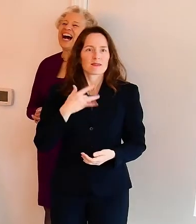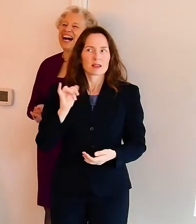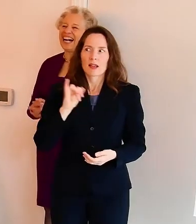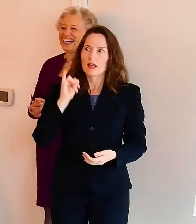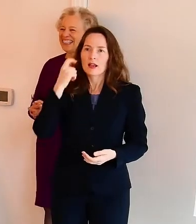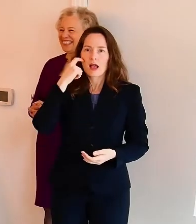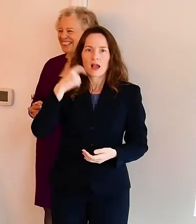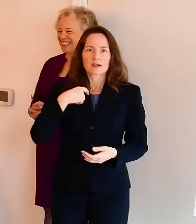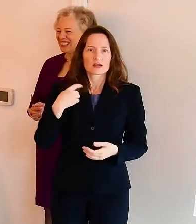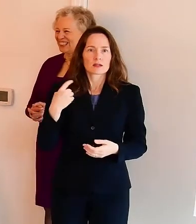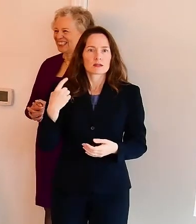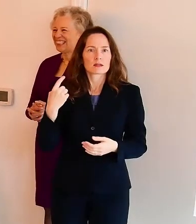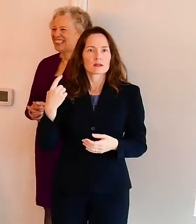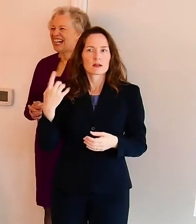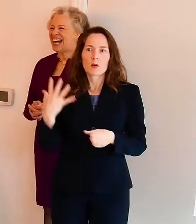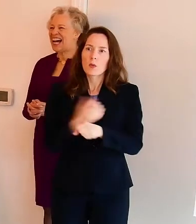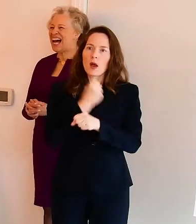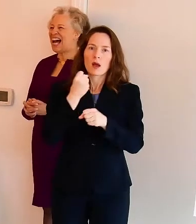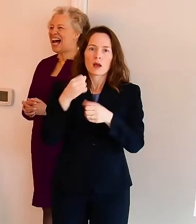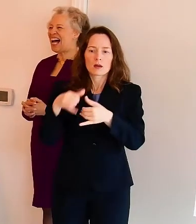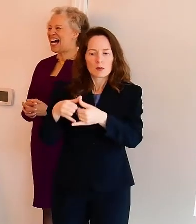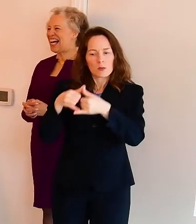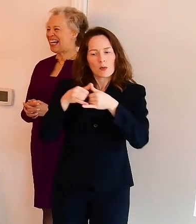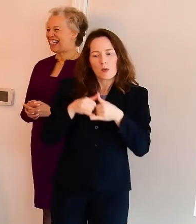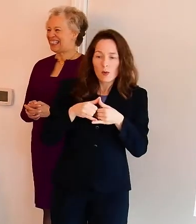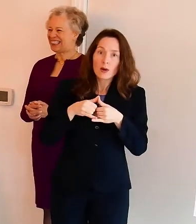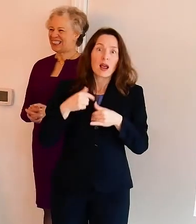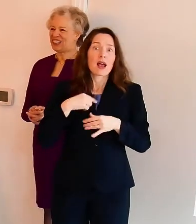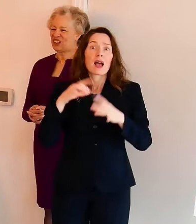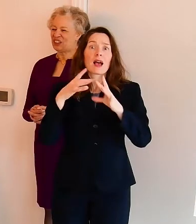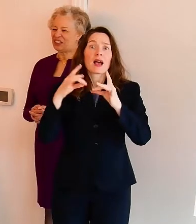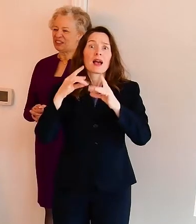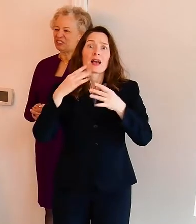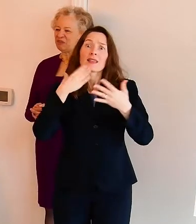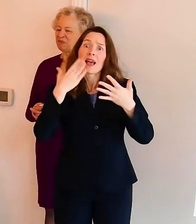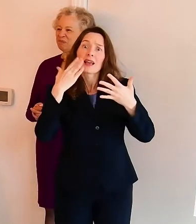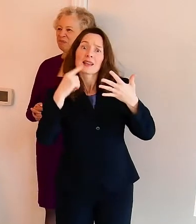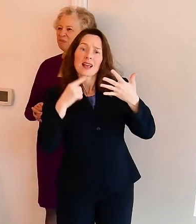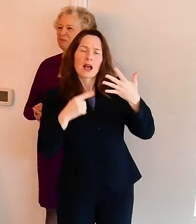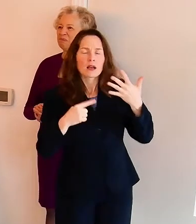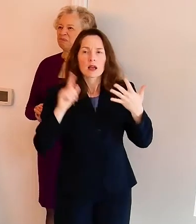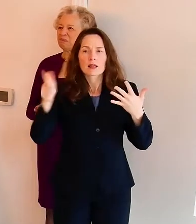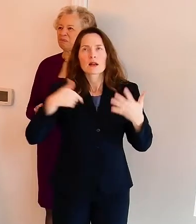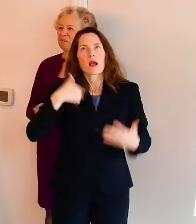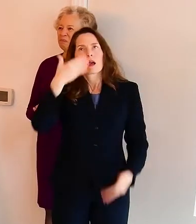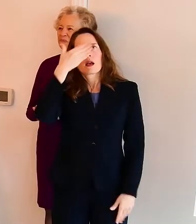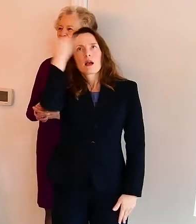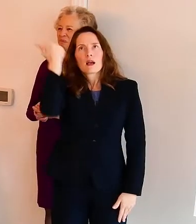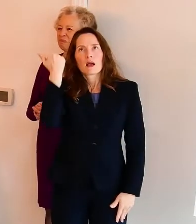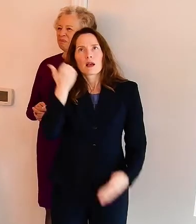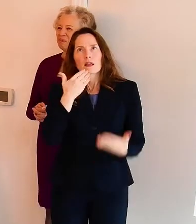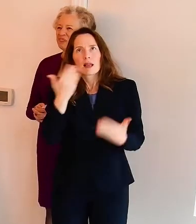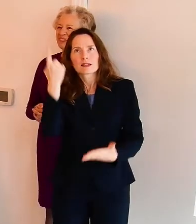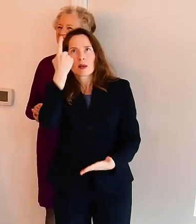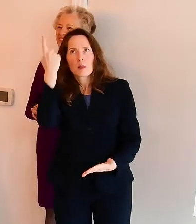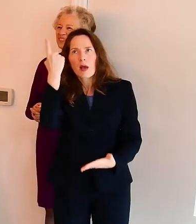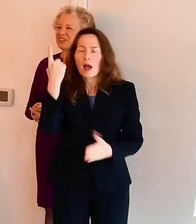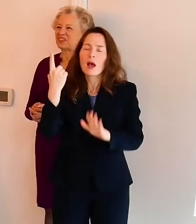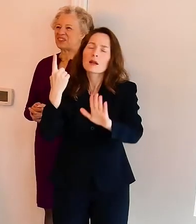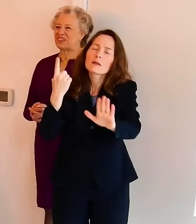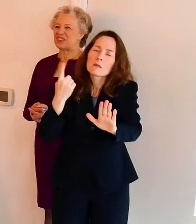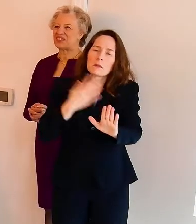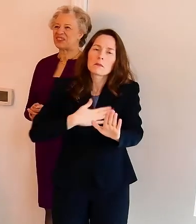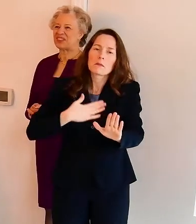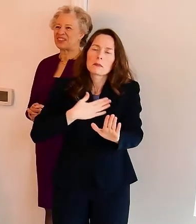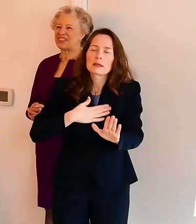to forget to thank some folks that I know I need to thank. So I will already ask for blessings and grace on that piece. To my fraternity